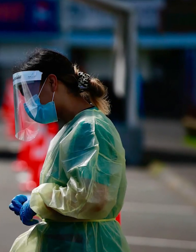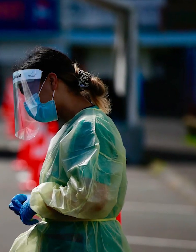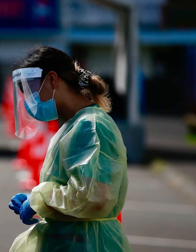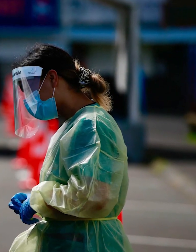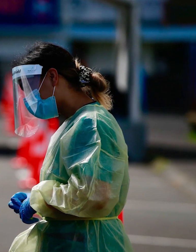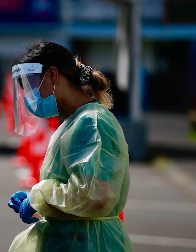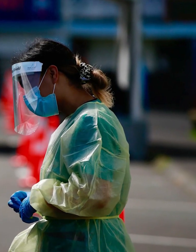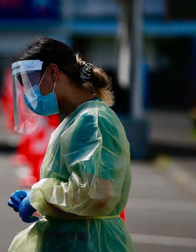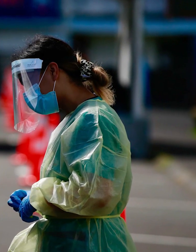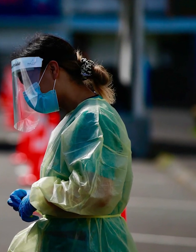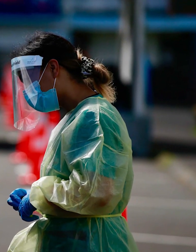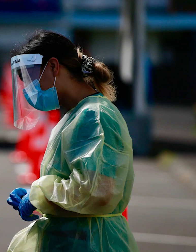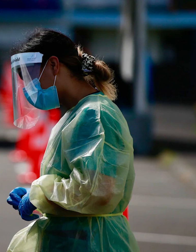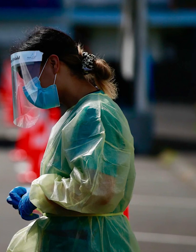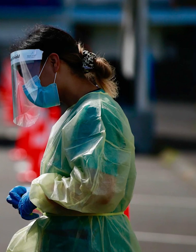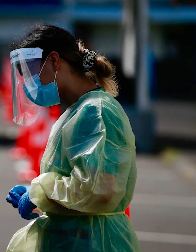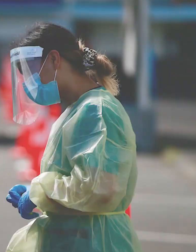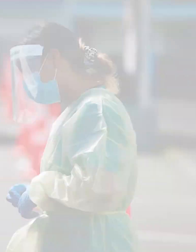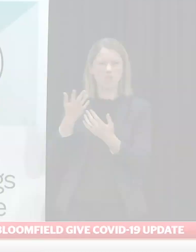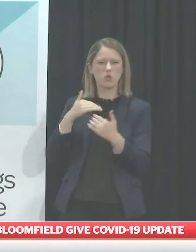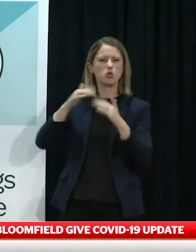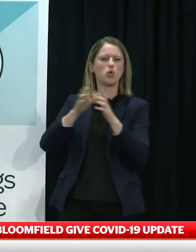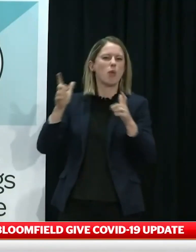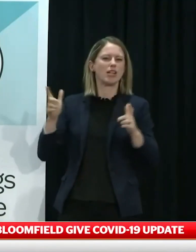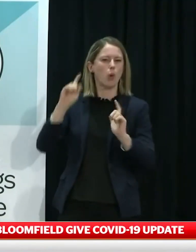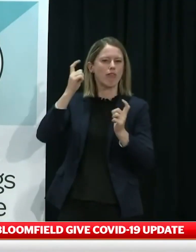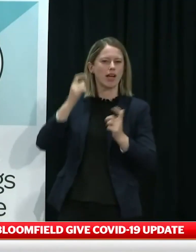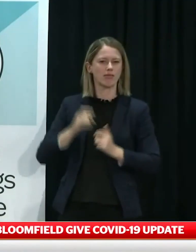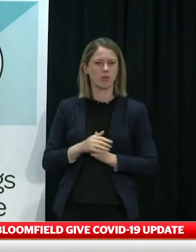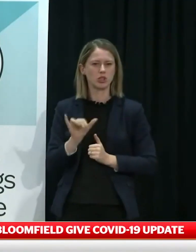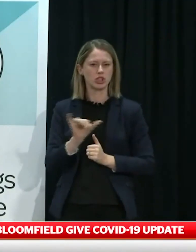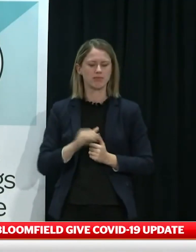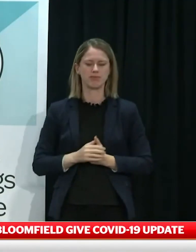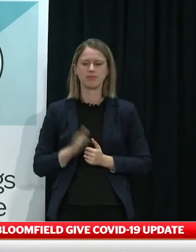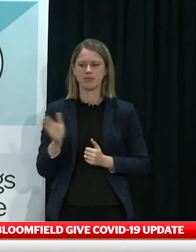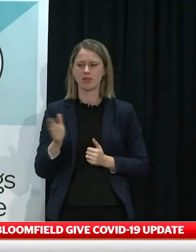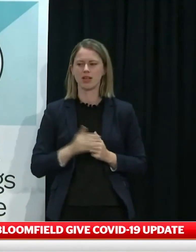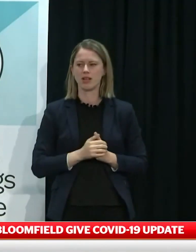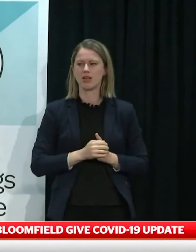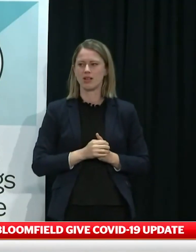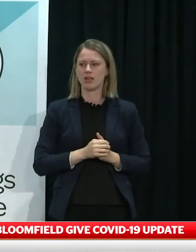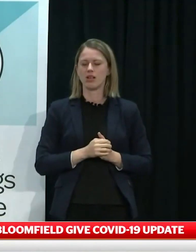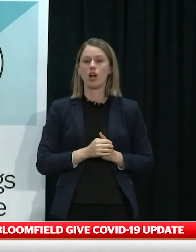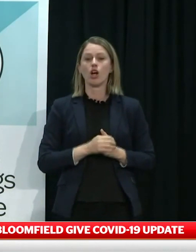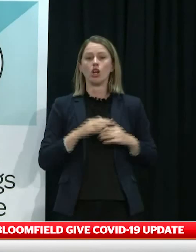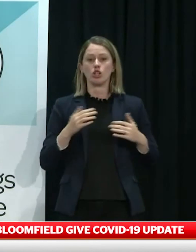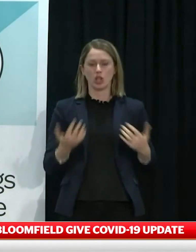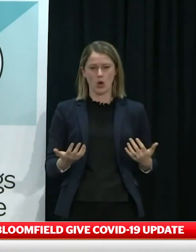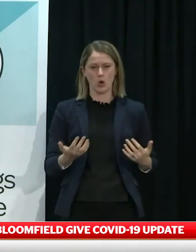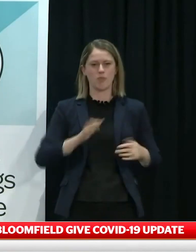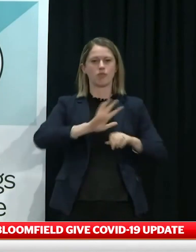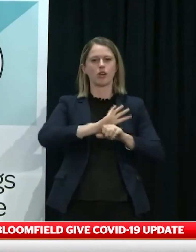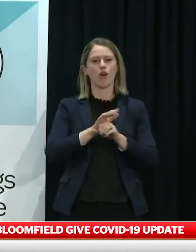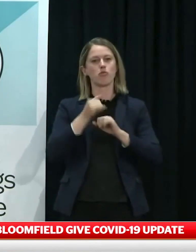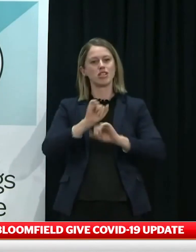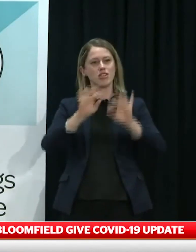on Friday, will give the country enough protection. We have built our arrangements, our COVID protection